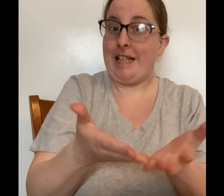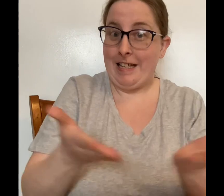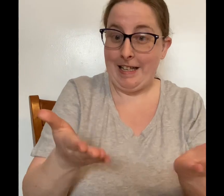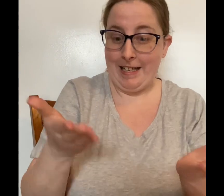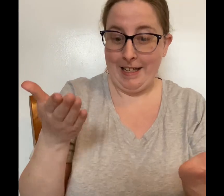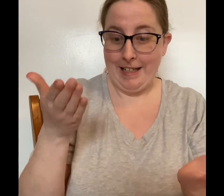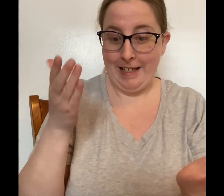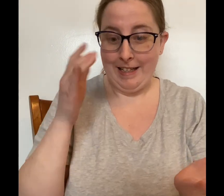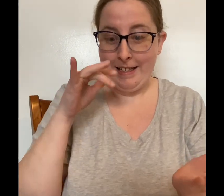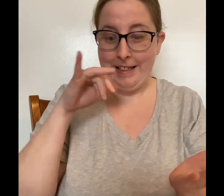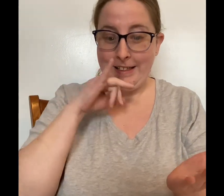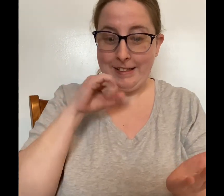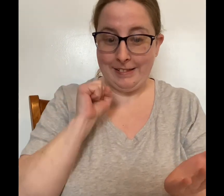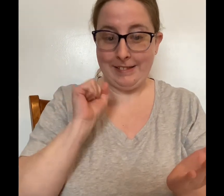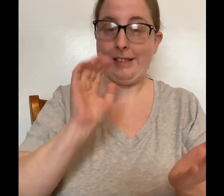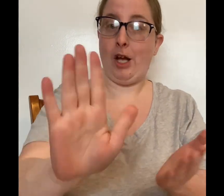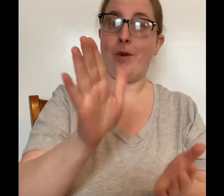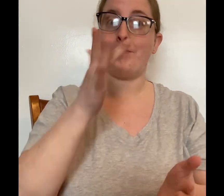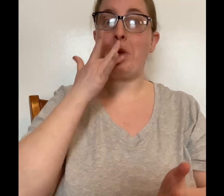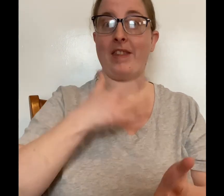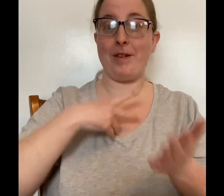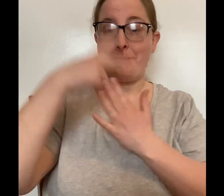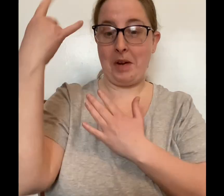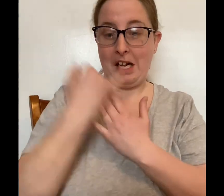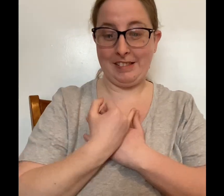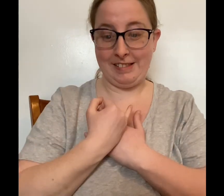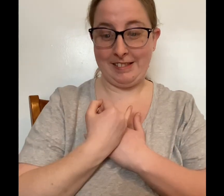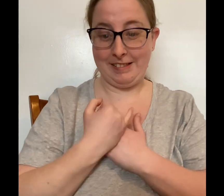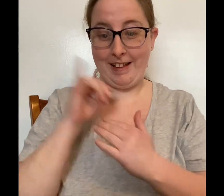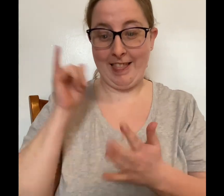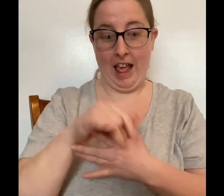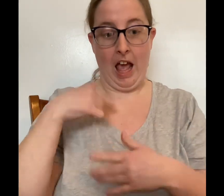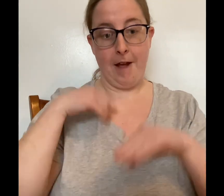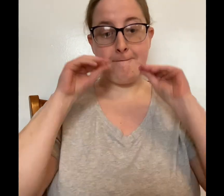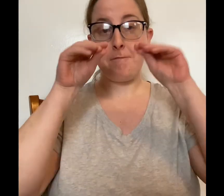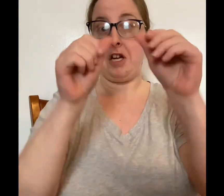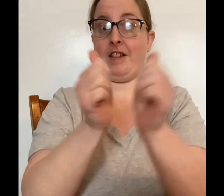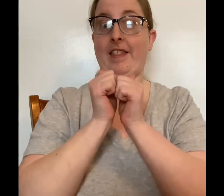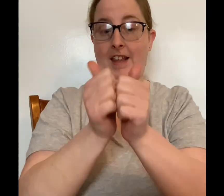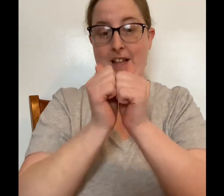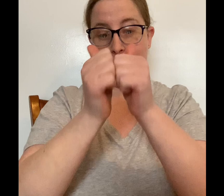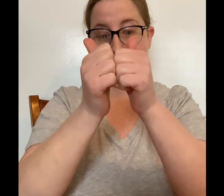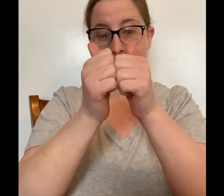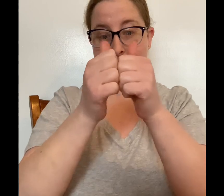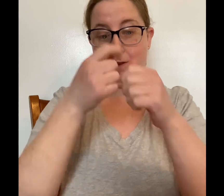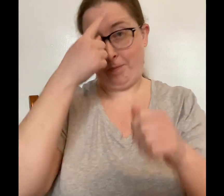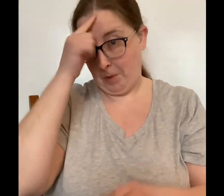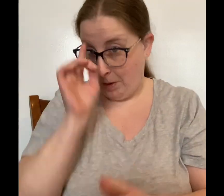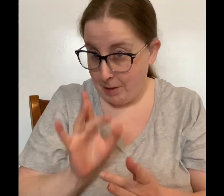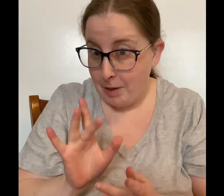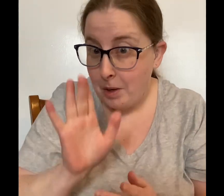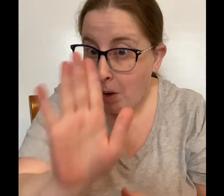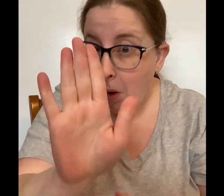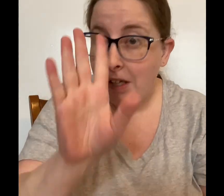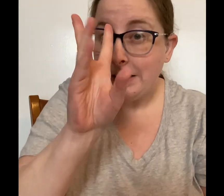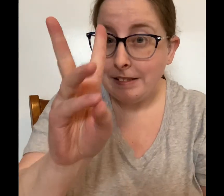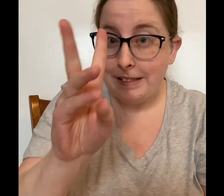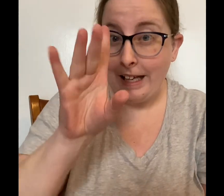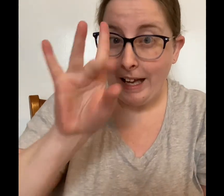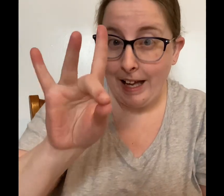So here is the birthday project that I put together special for your 68th birthday for this